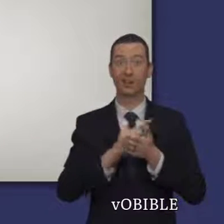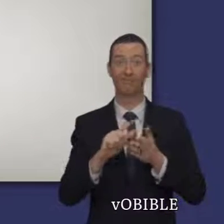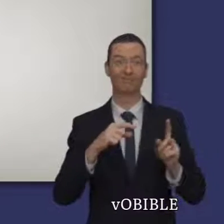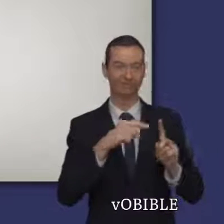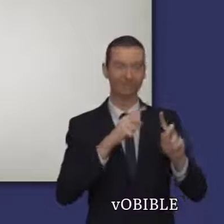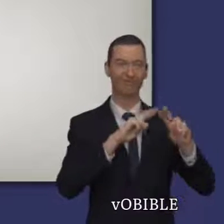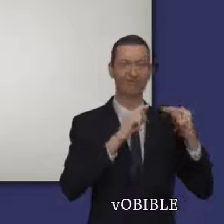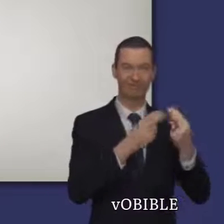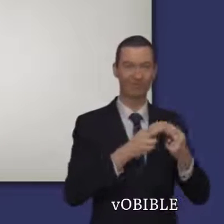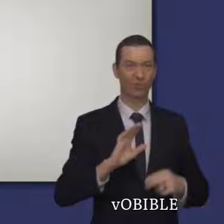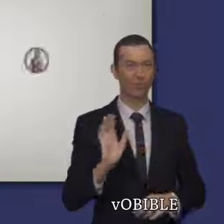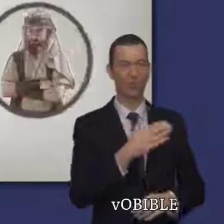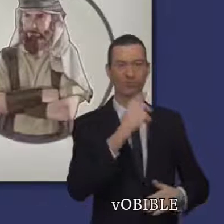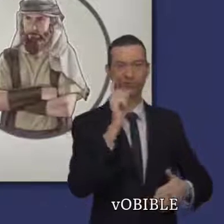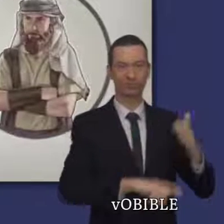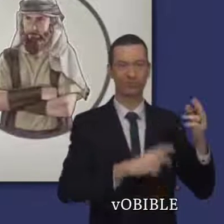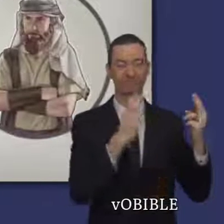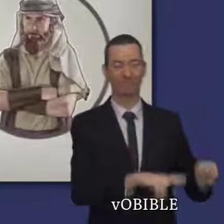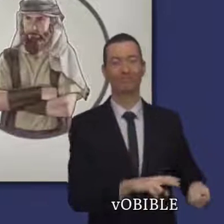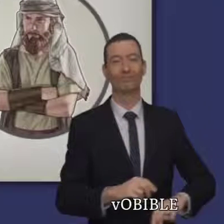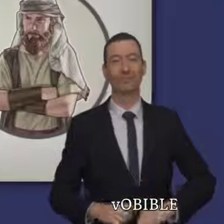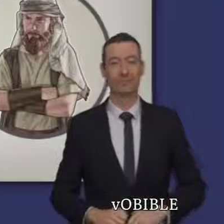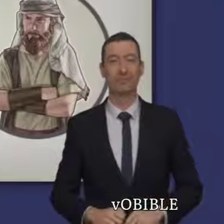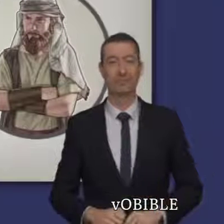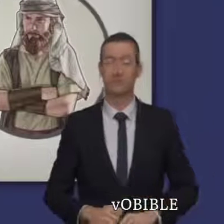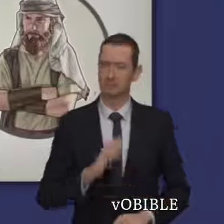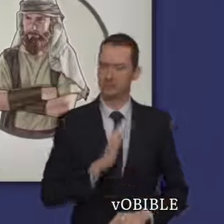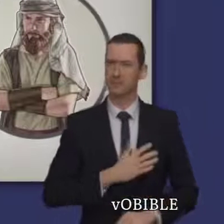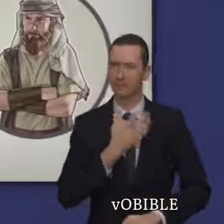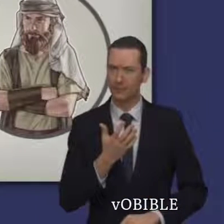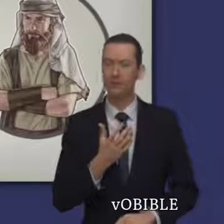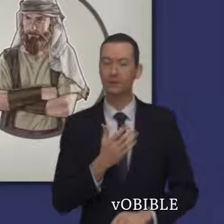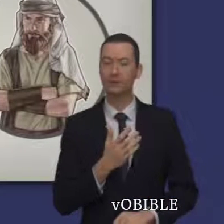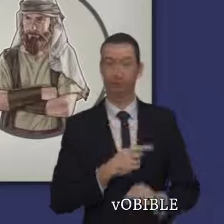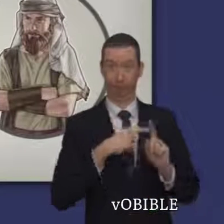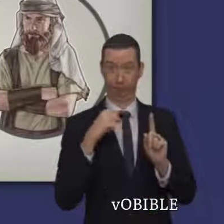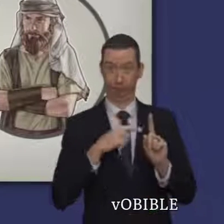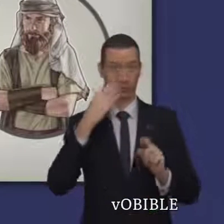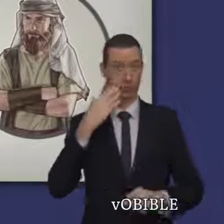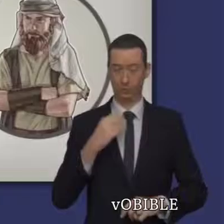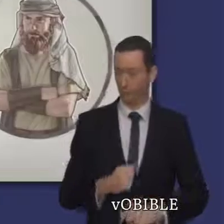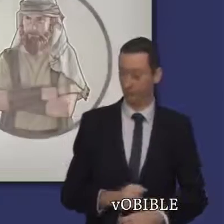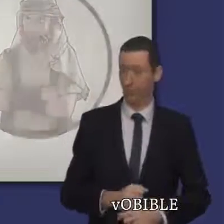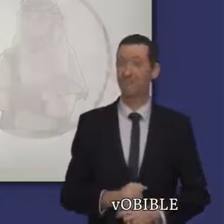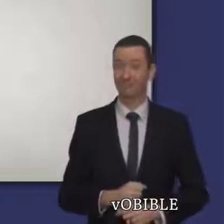Did you know? Rahab and Achan provide contrasting lessons in faith and